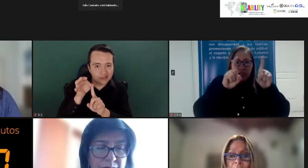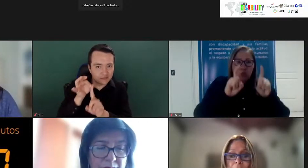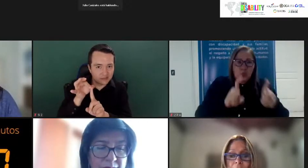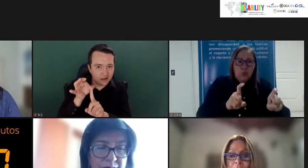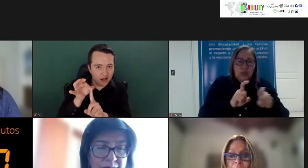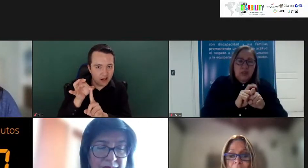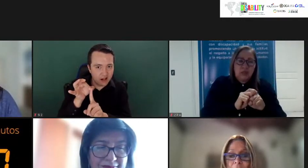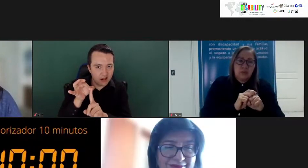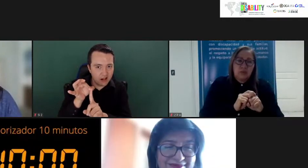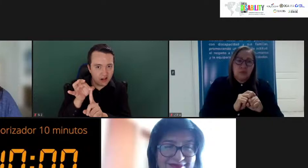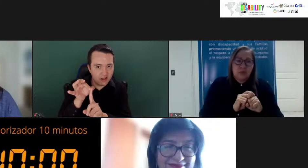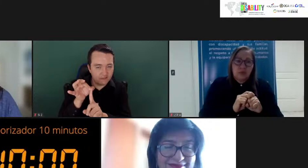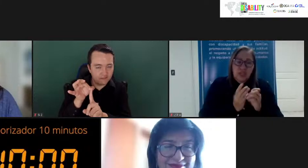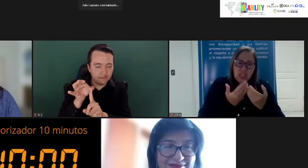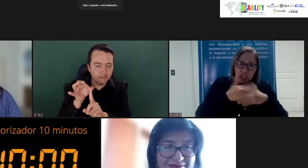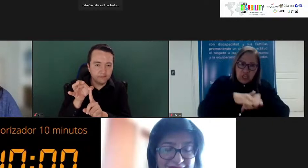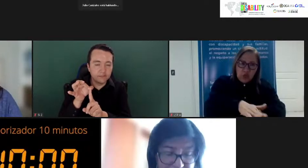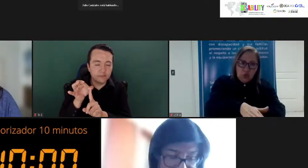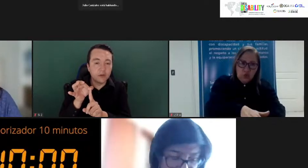or